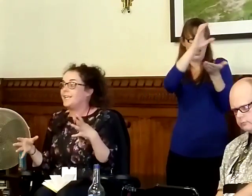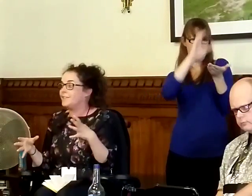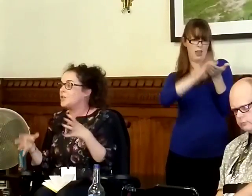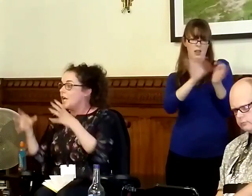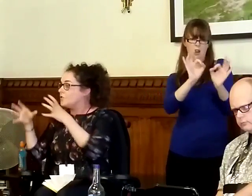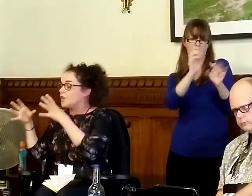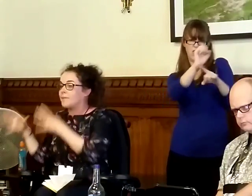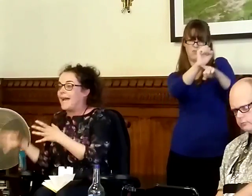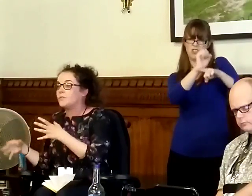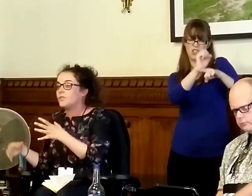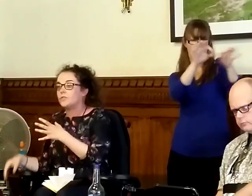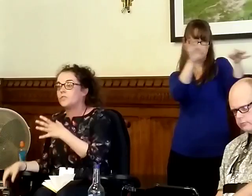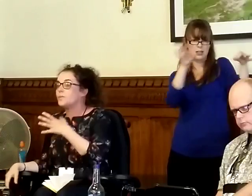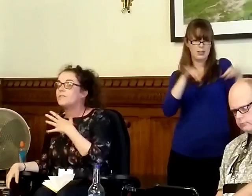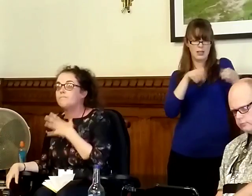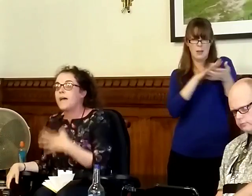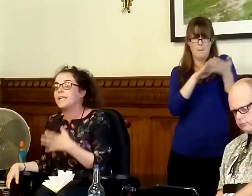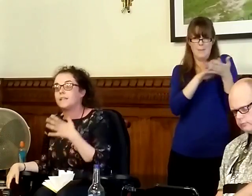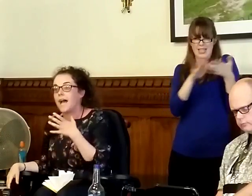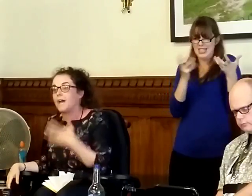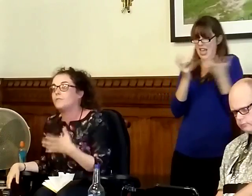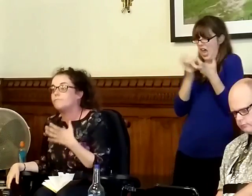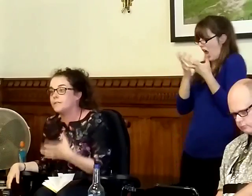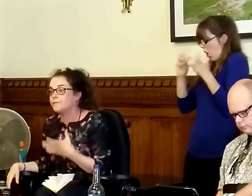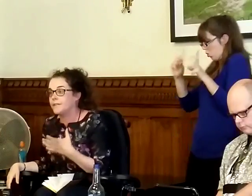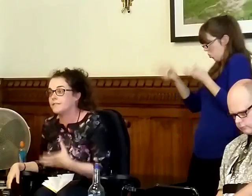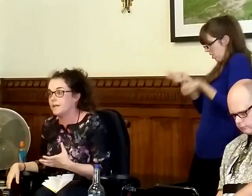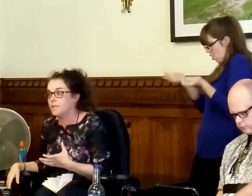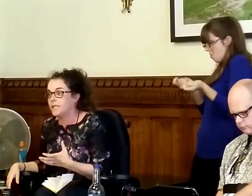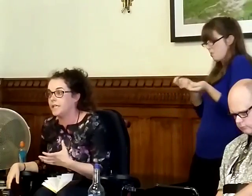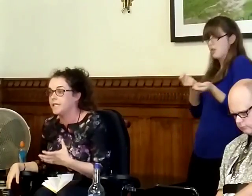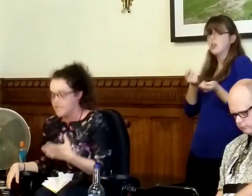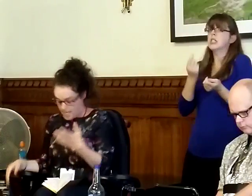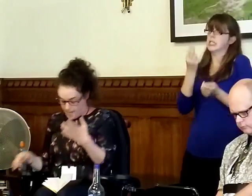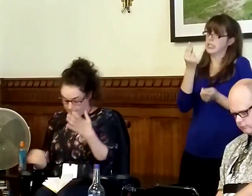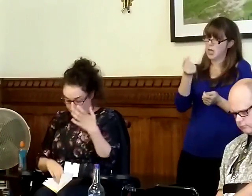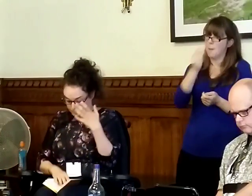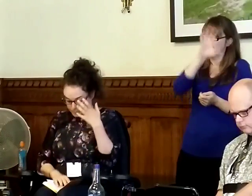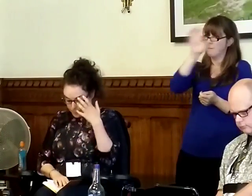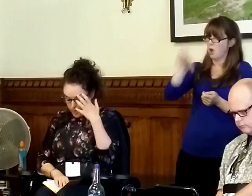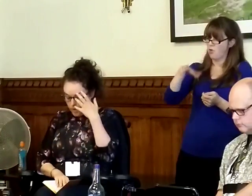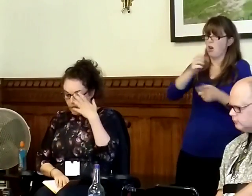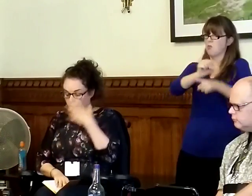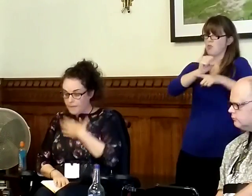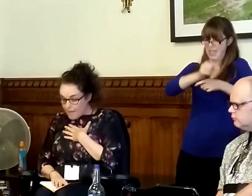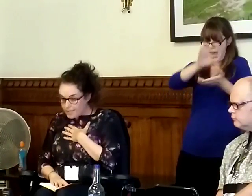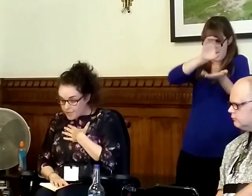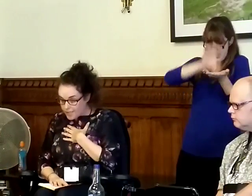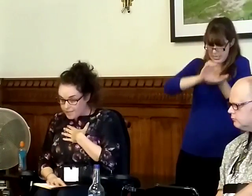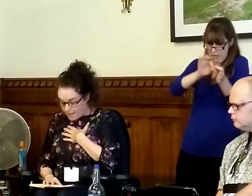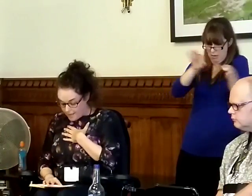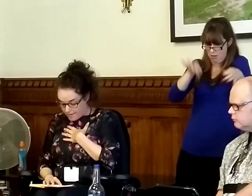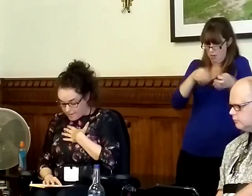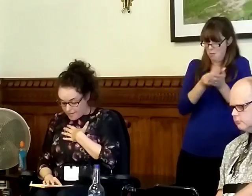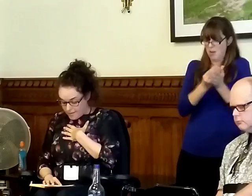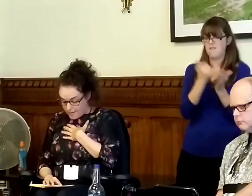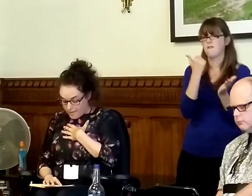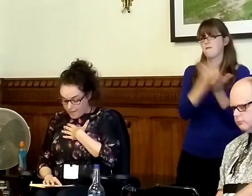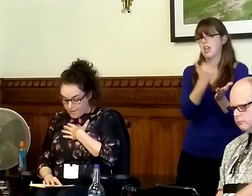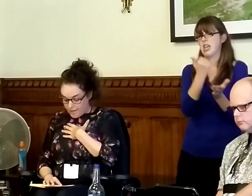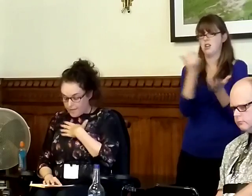boroughs, brilliant, and some councils, but there's many that haven't ring-fenced that money. In